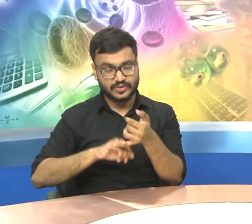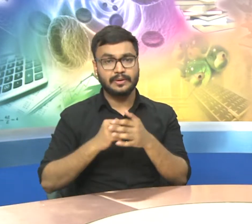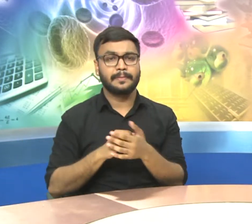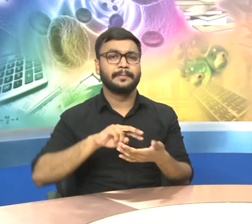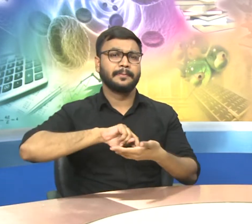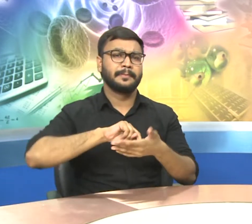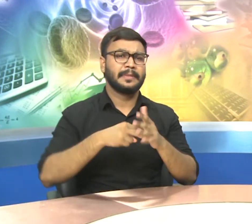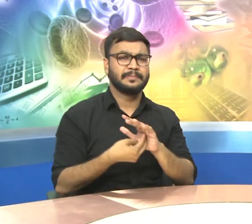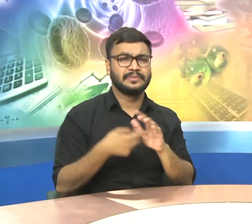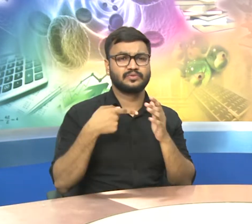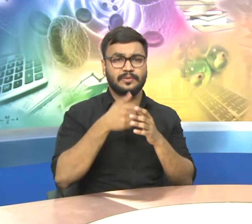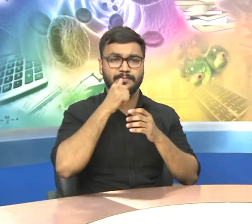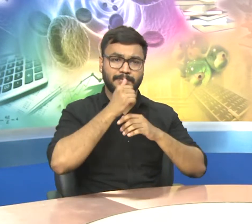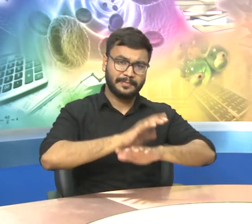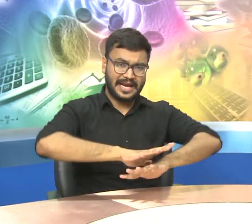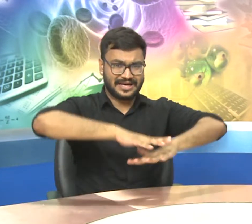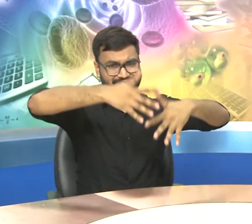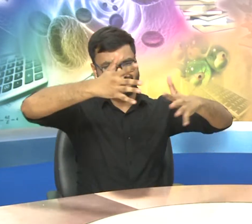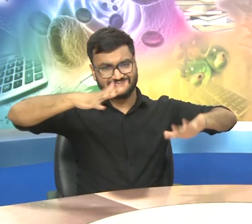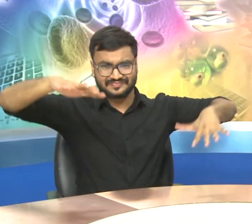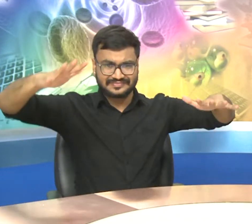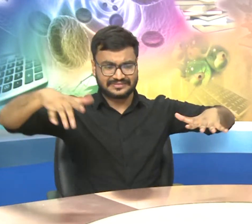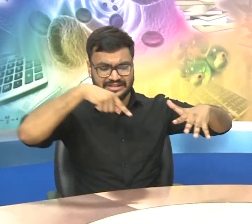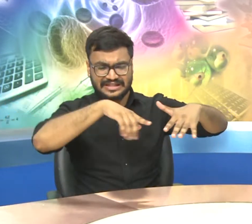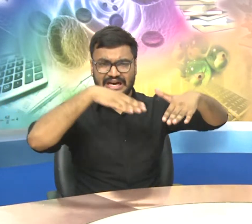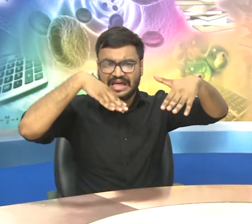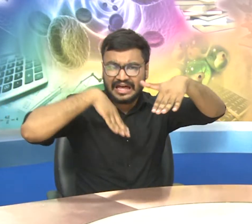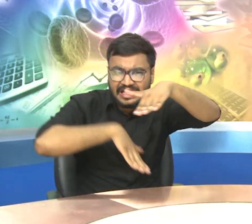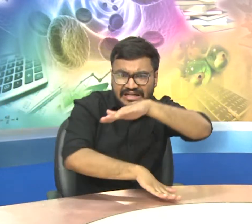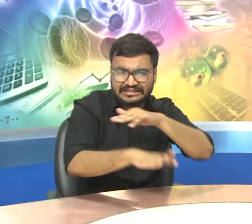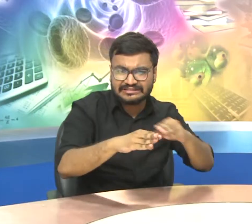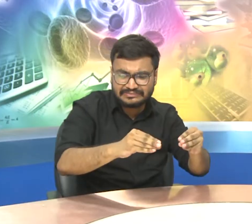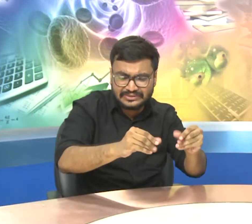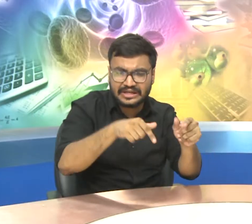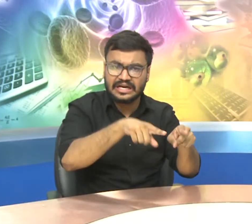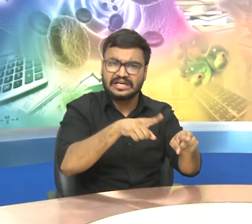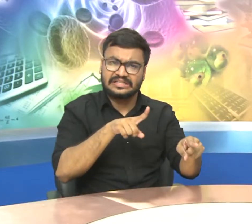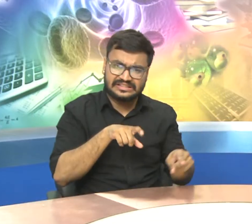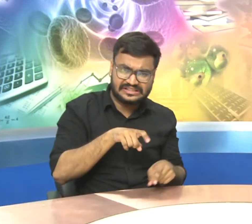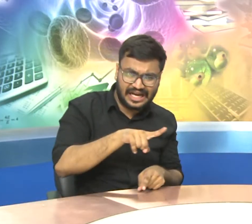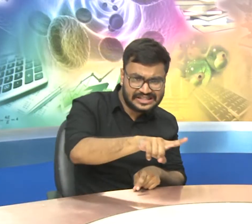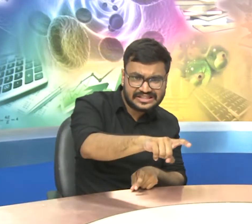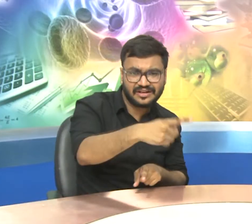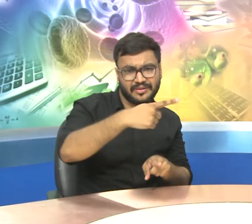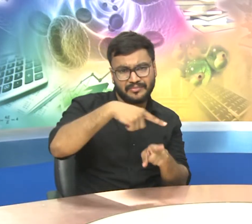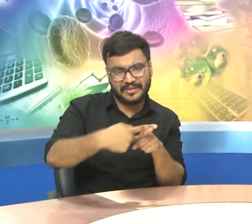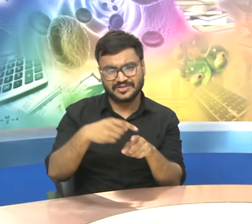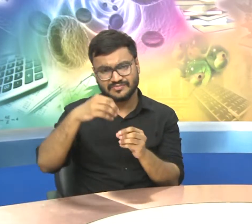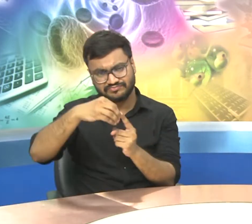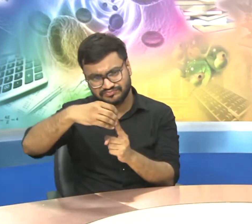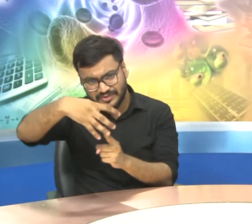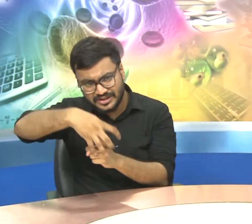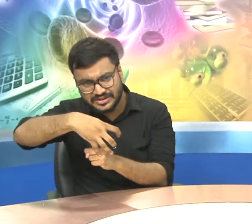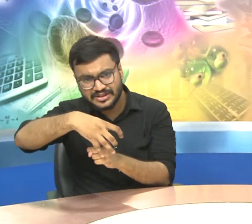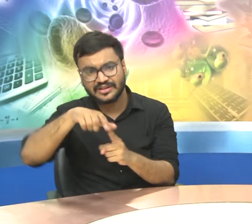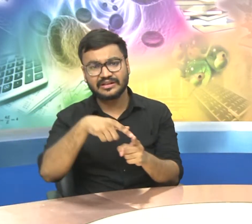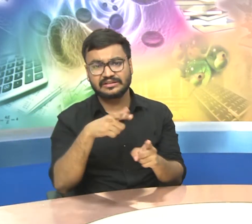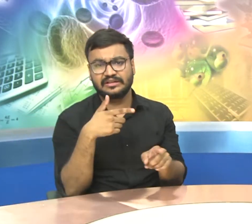And the third part is decomposers. Decomposers are mainly bacteria and